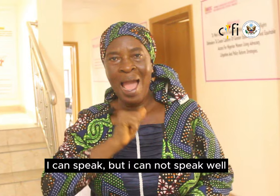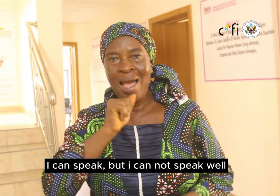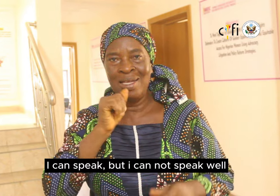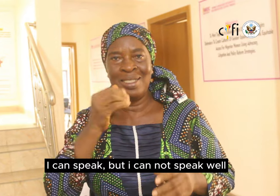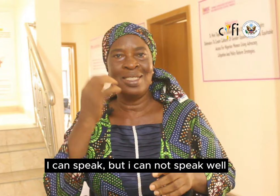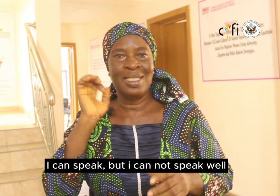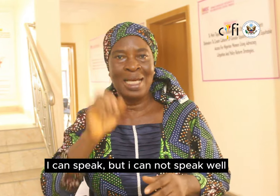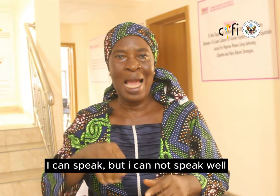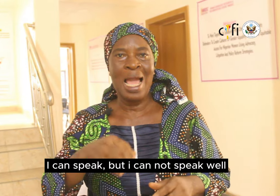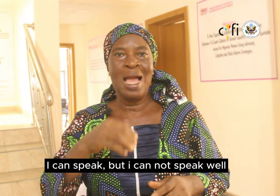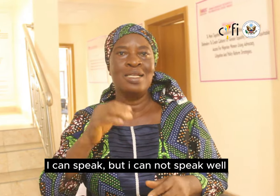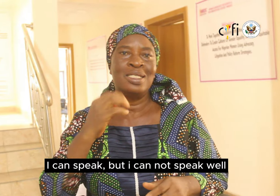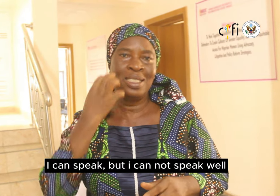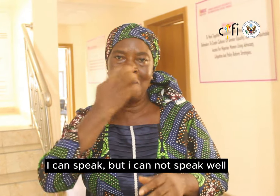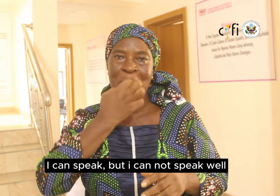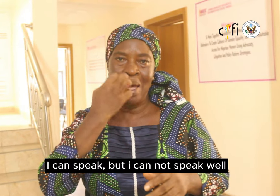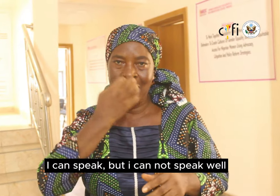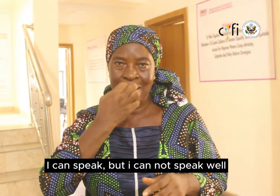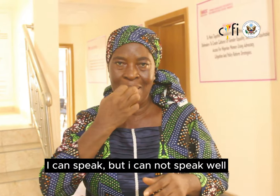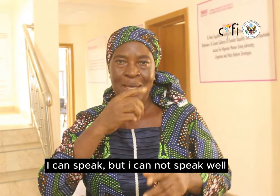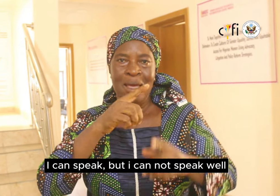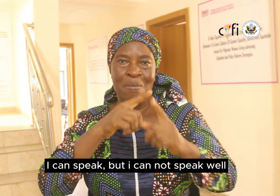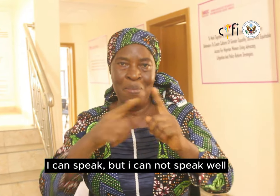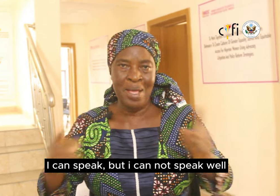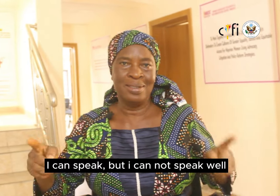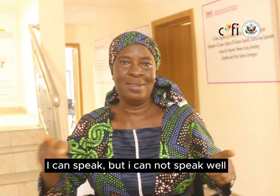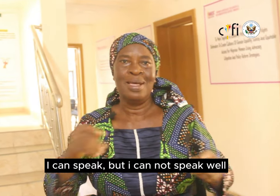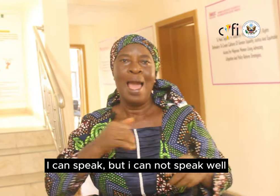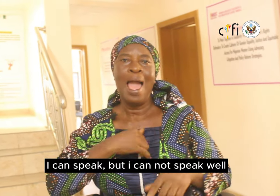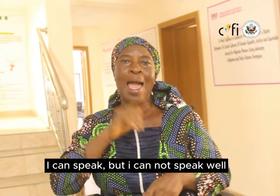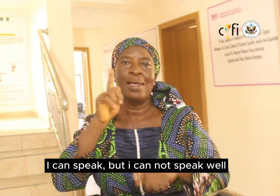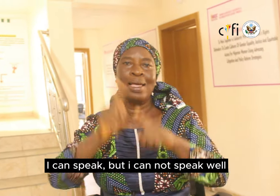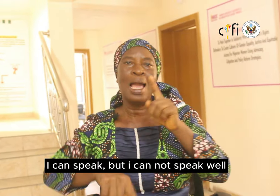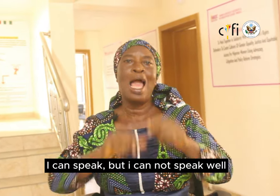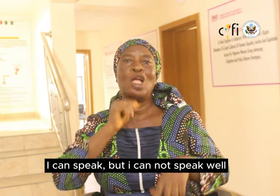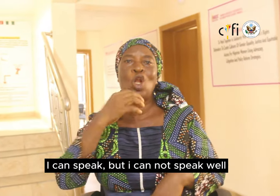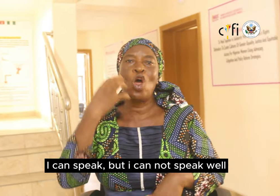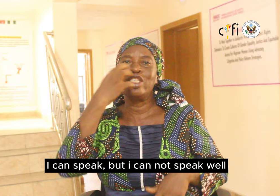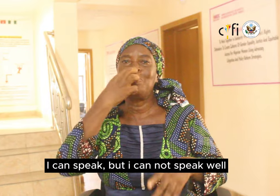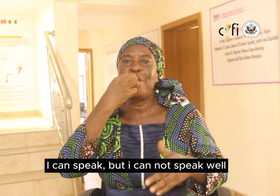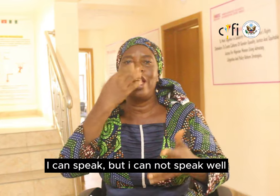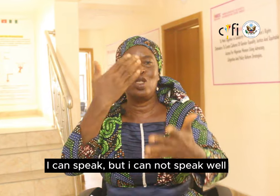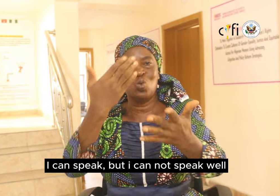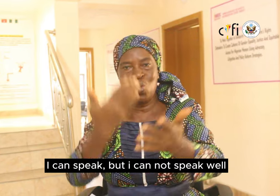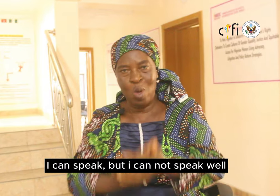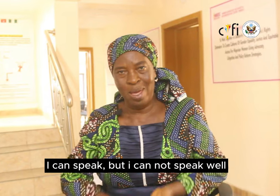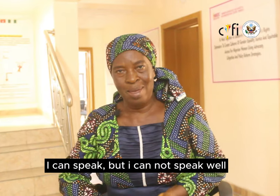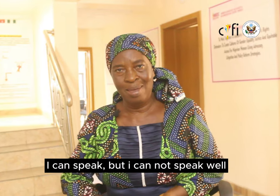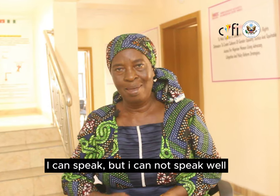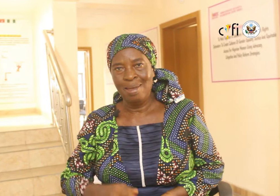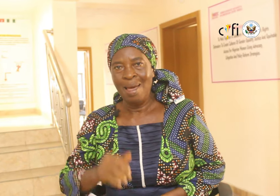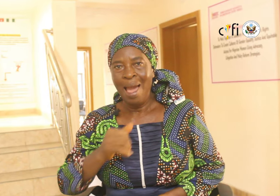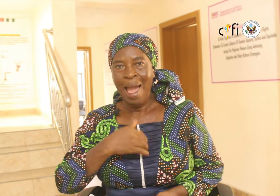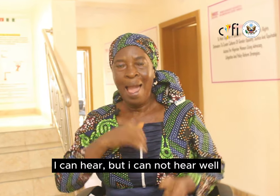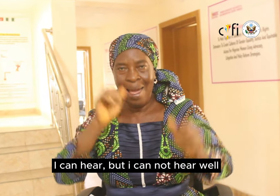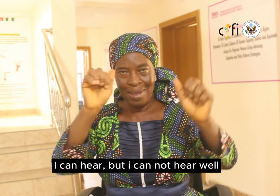I can speak, but I cannot speak again. I